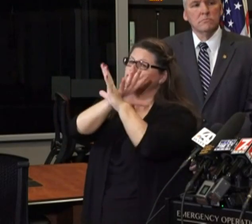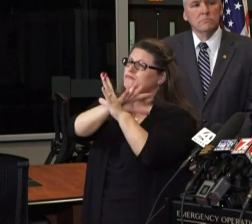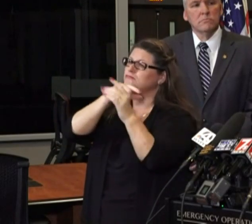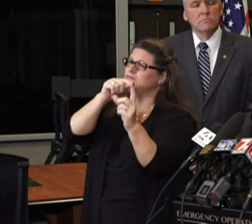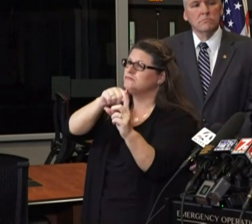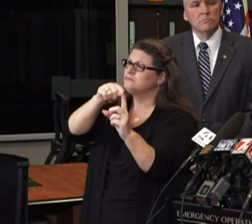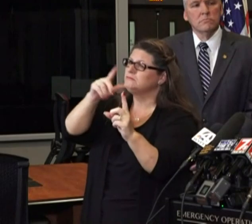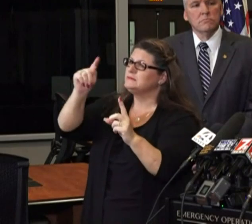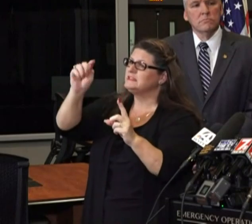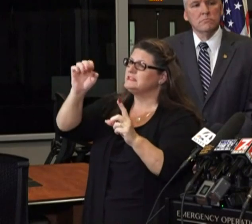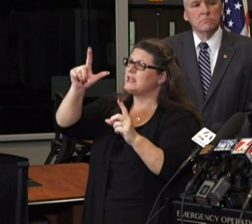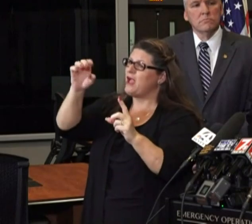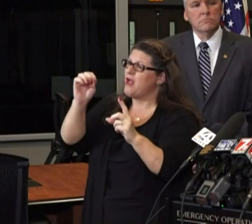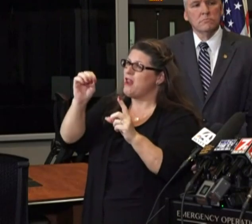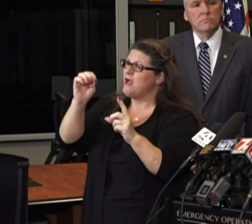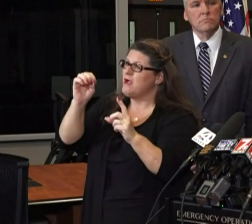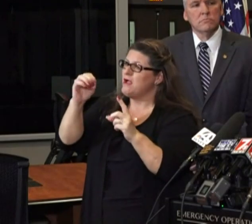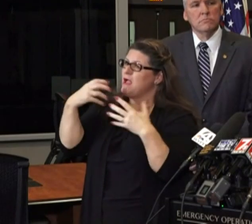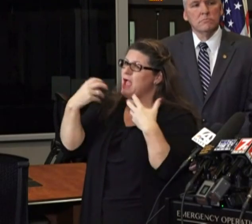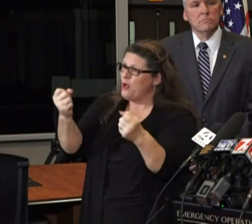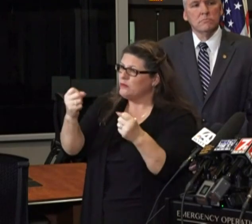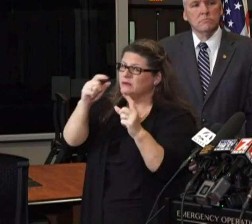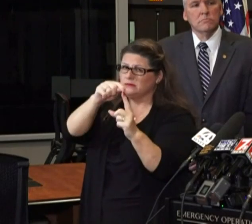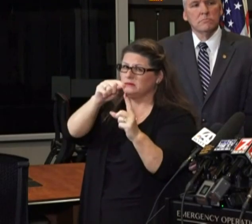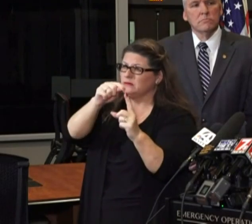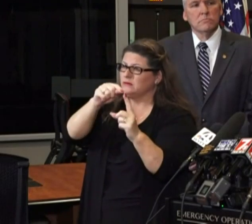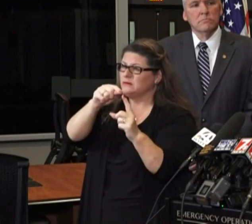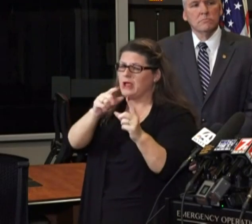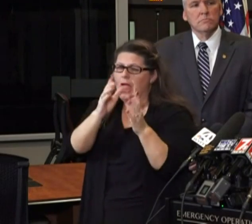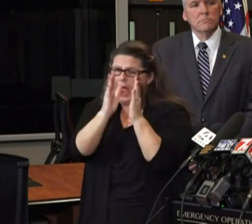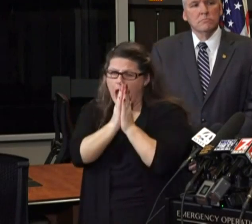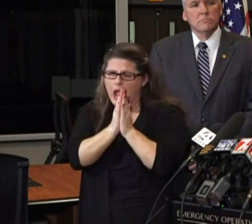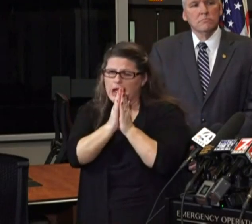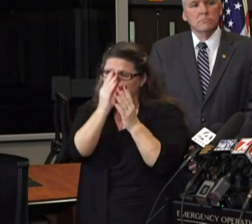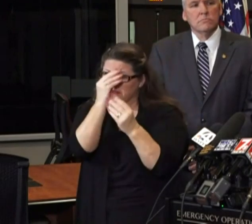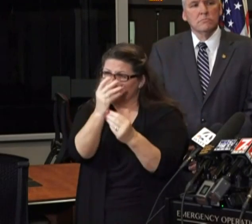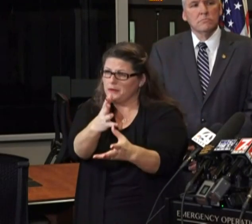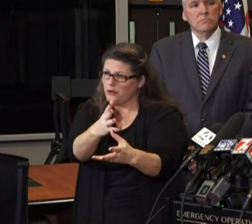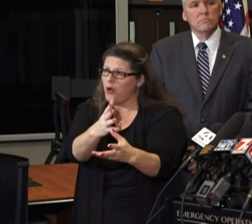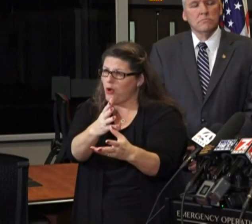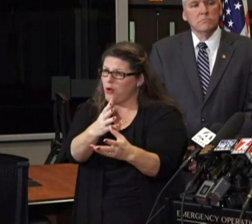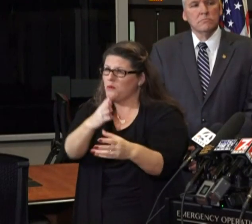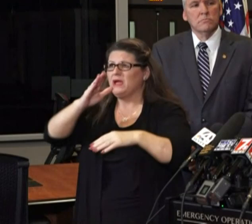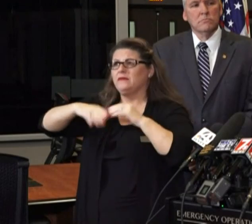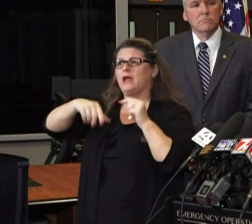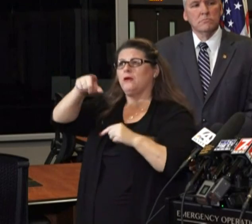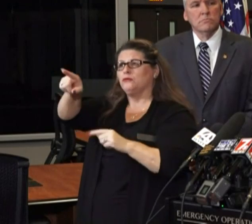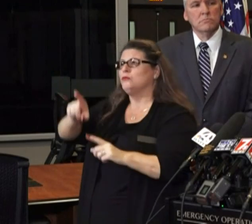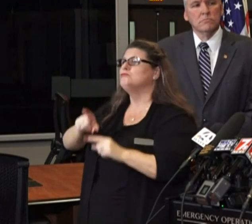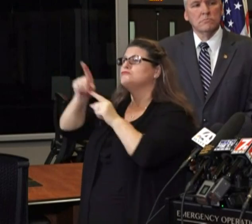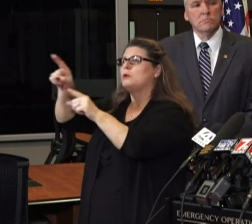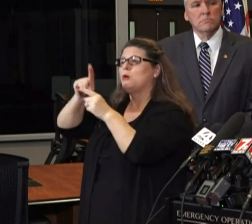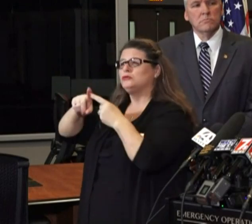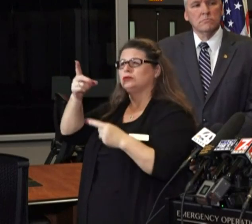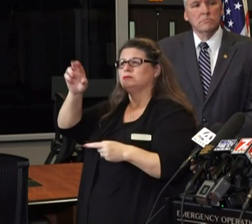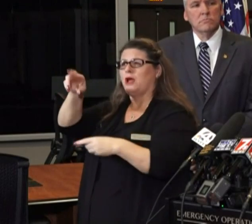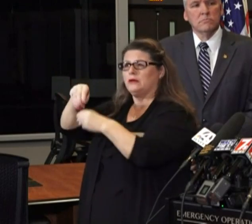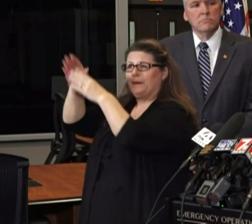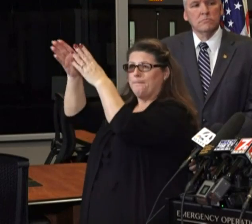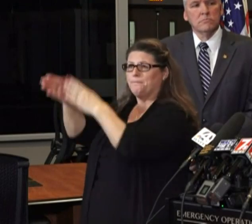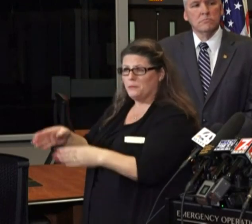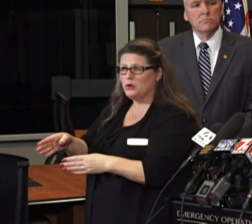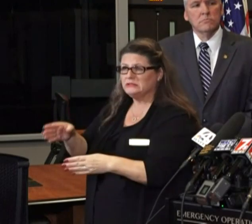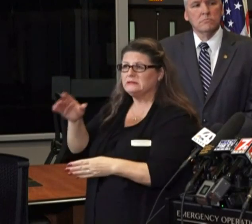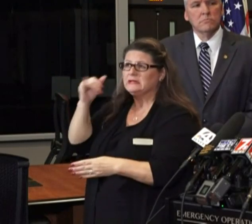information if you feel better staying at home and answering some questions on the internet with MUSC and then